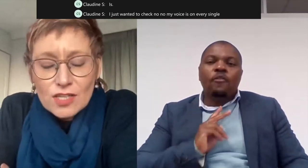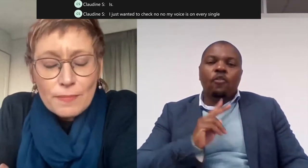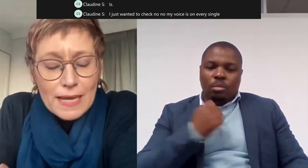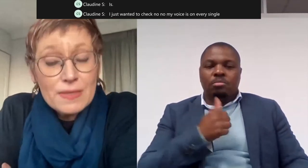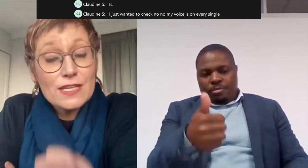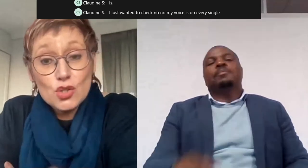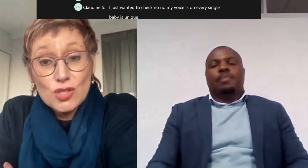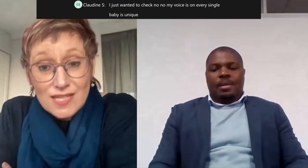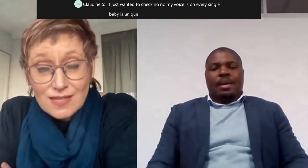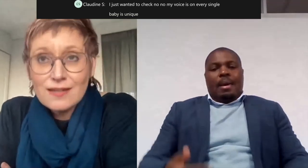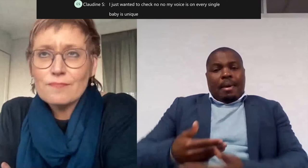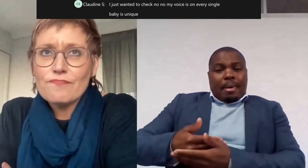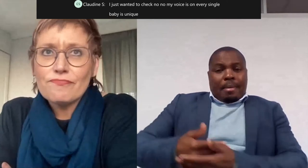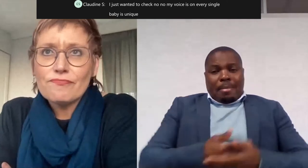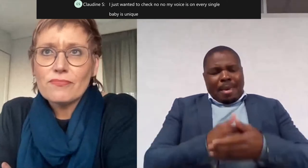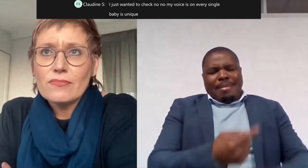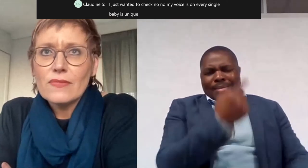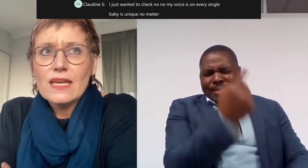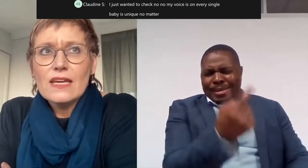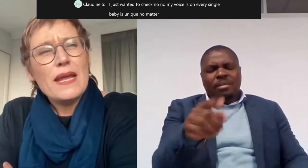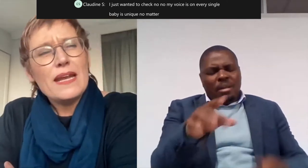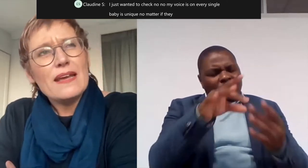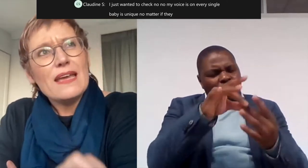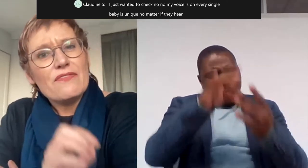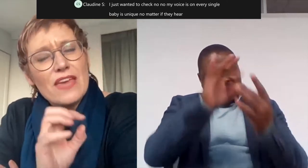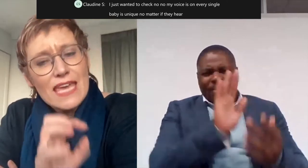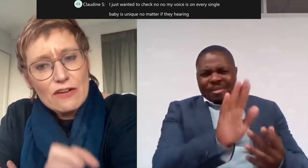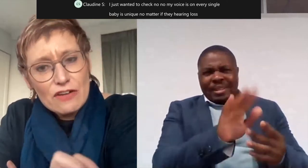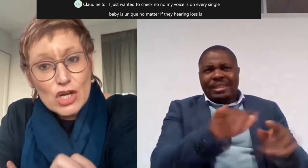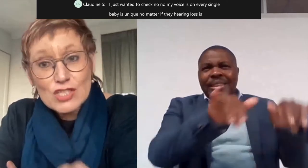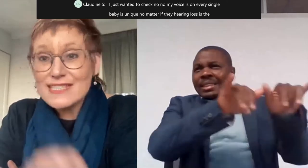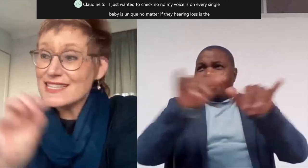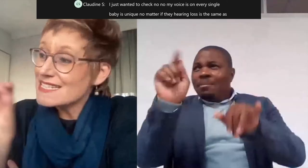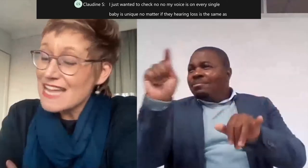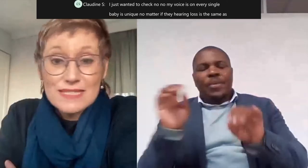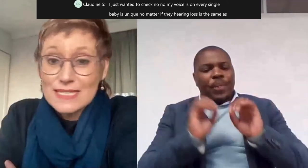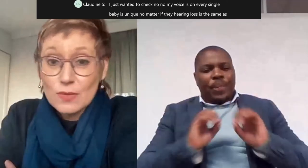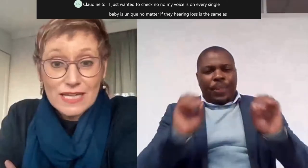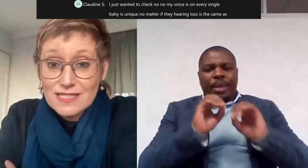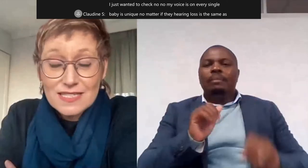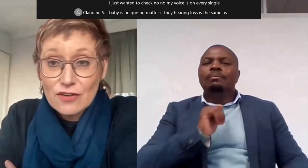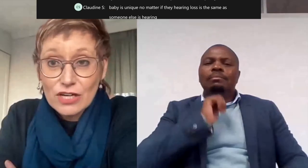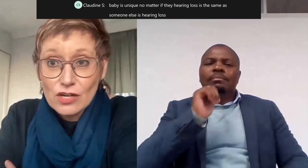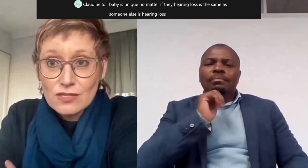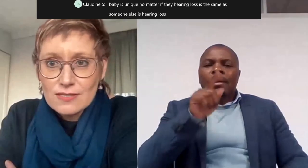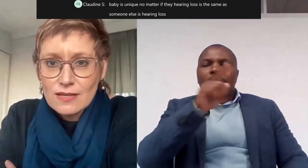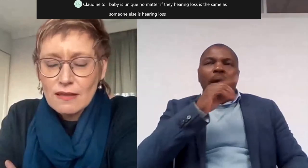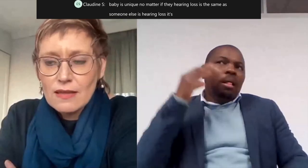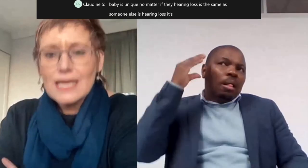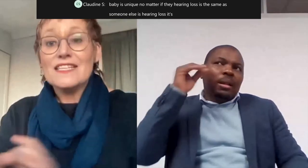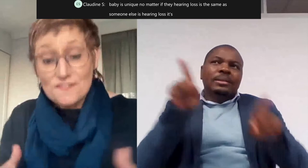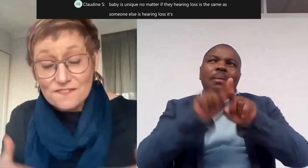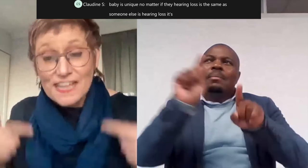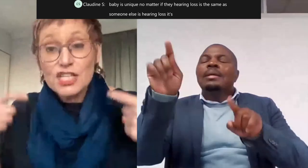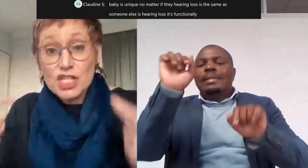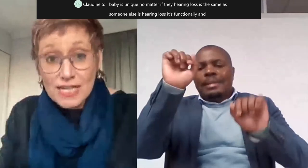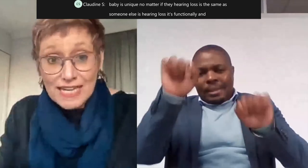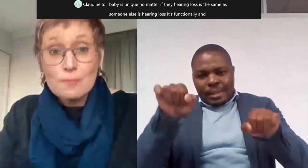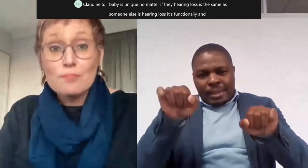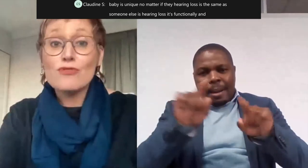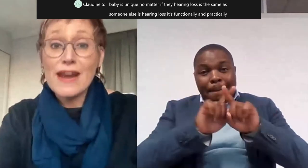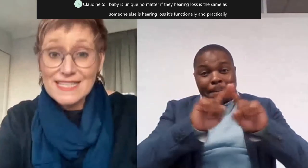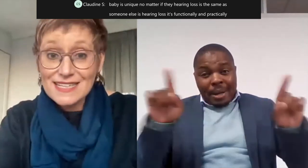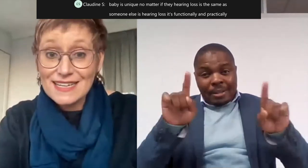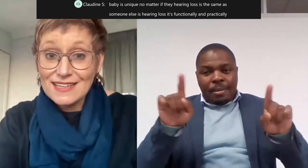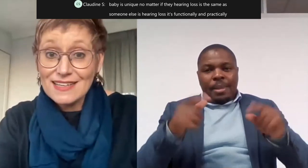Every single baby is unique. No matter if their hearing loss is the same as someone else's hearing loss, it's